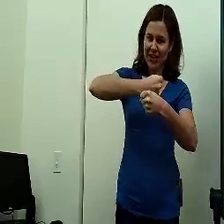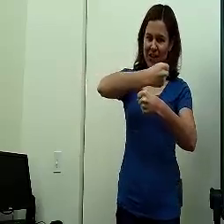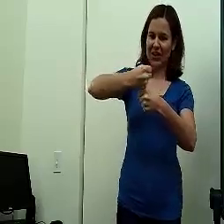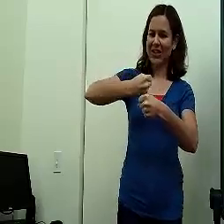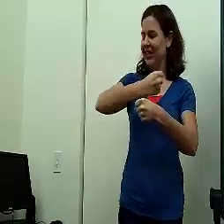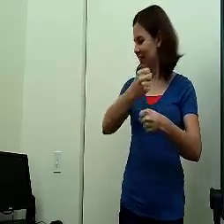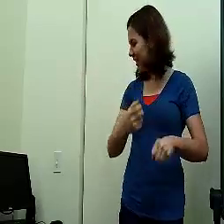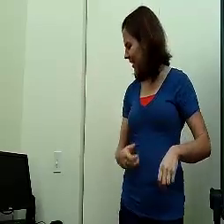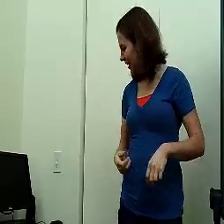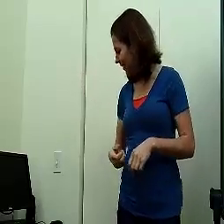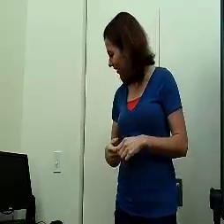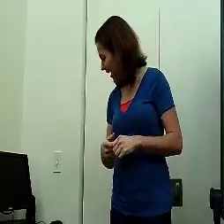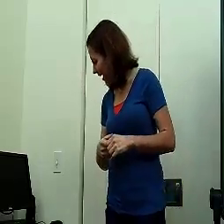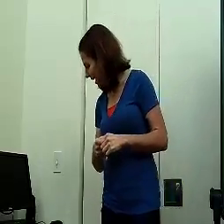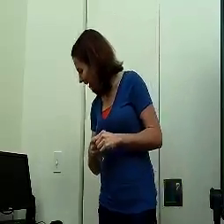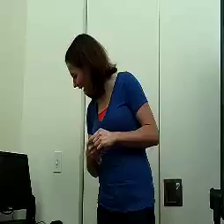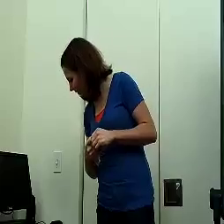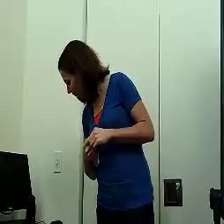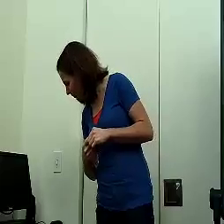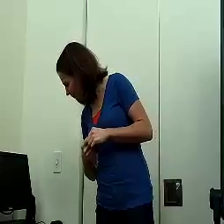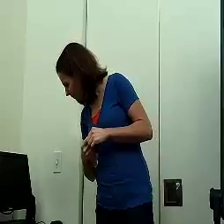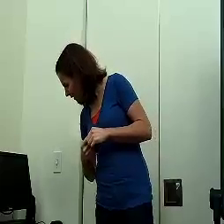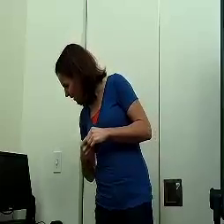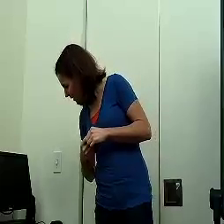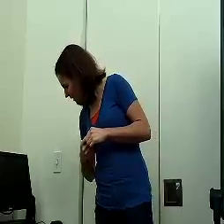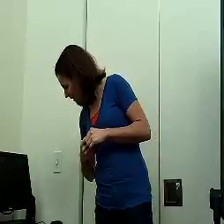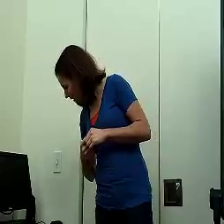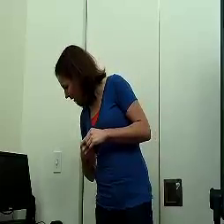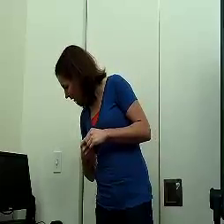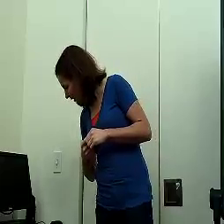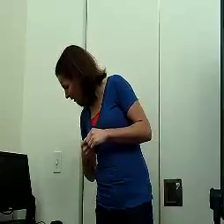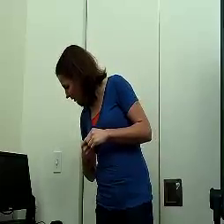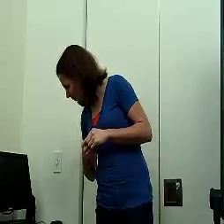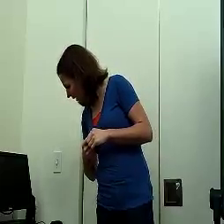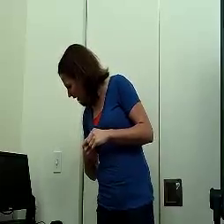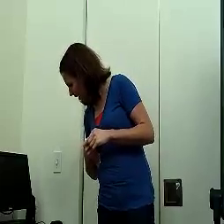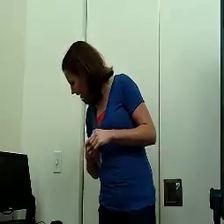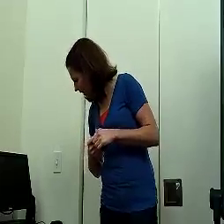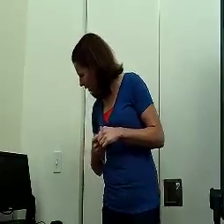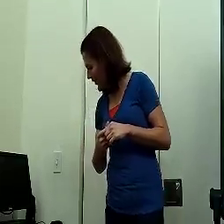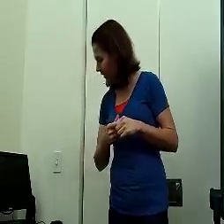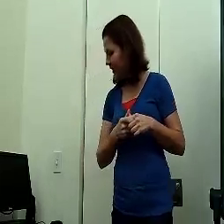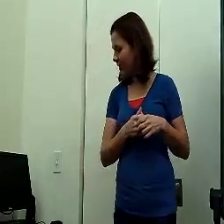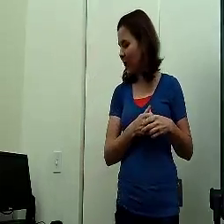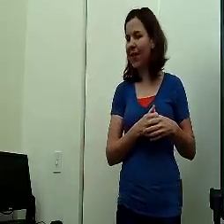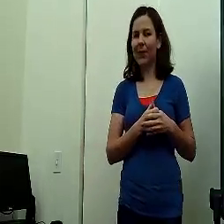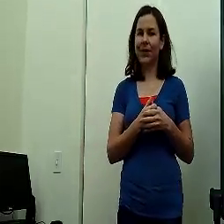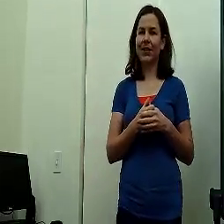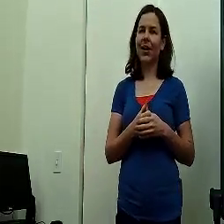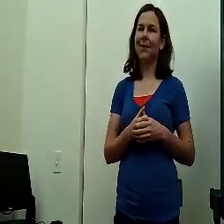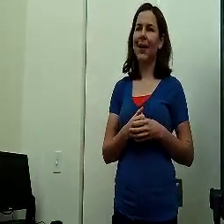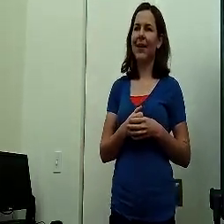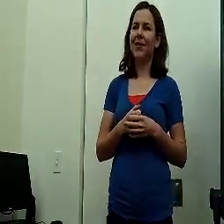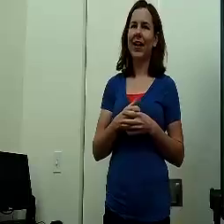grinder. Okay. Let's go with, oh, this is another one that will describe kind of